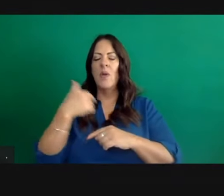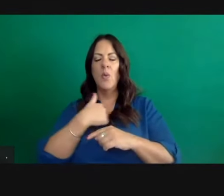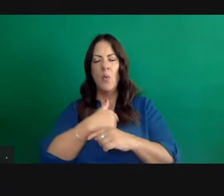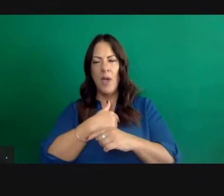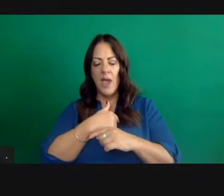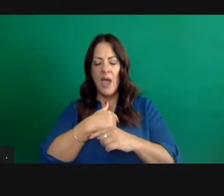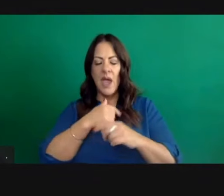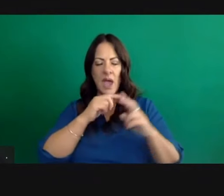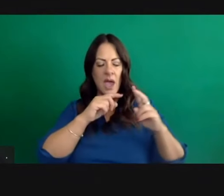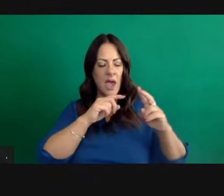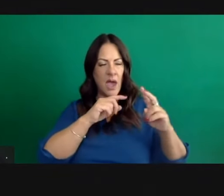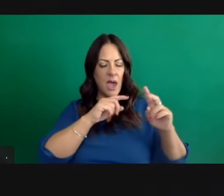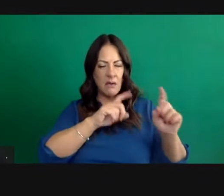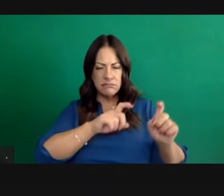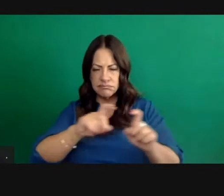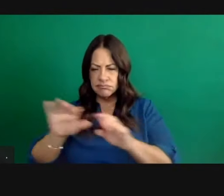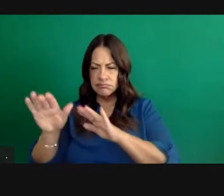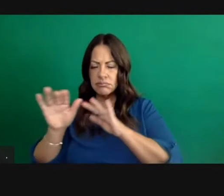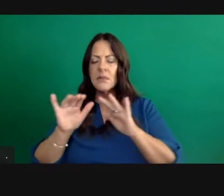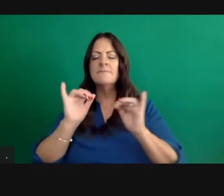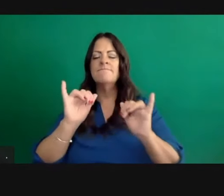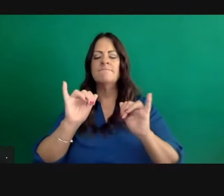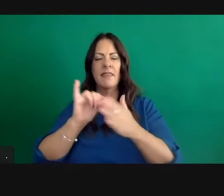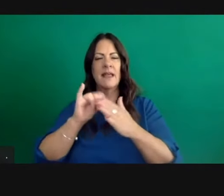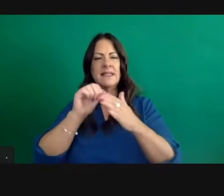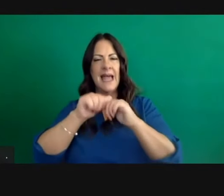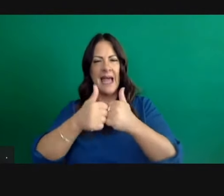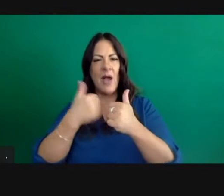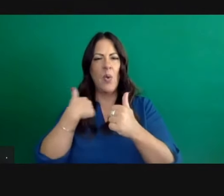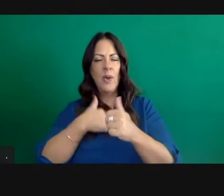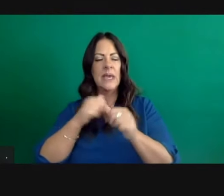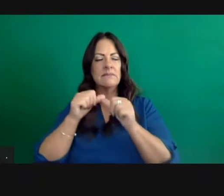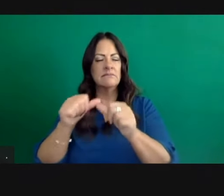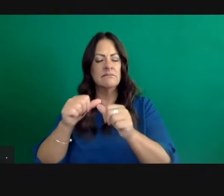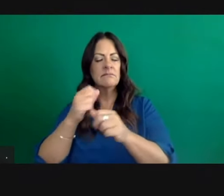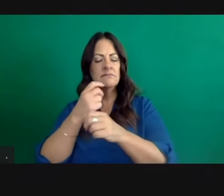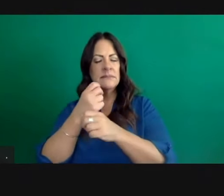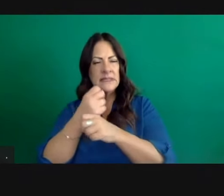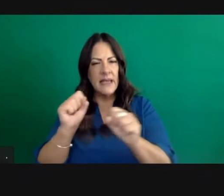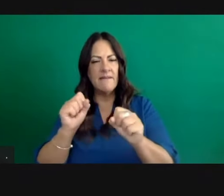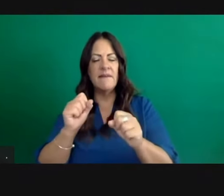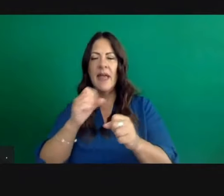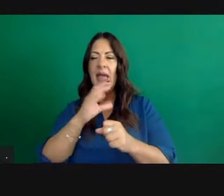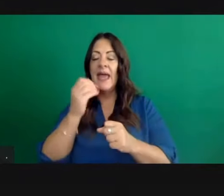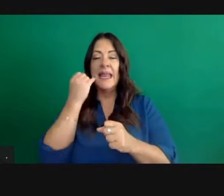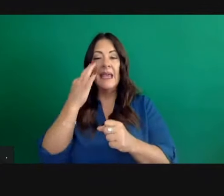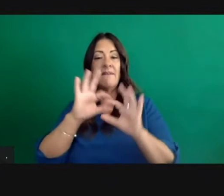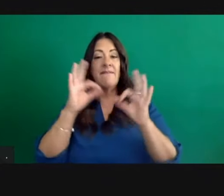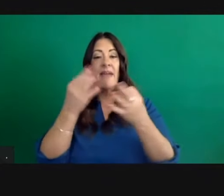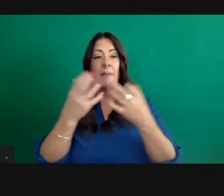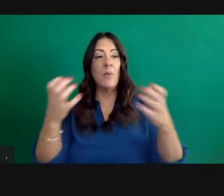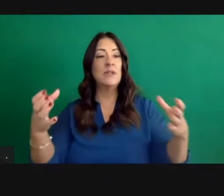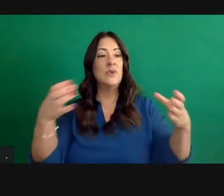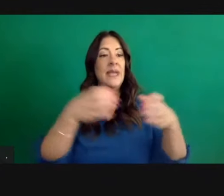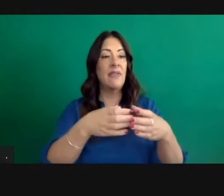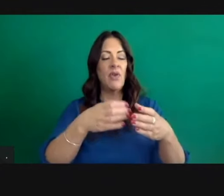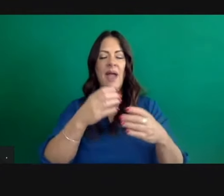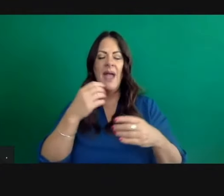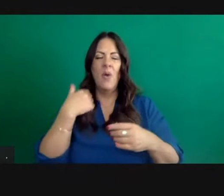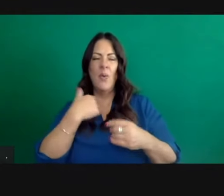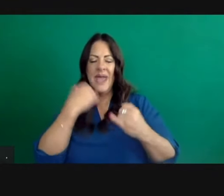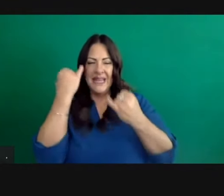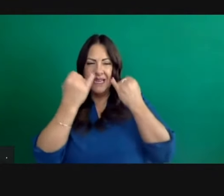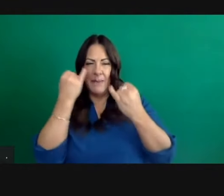more usable messaging on how to have family gatherings in a way that lowers risk. I think those